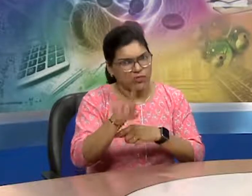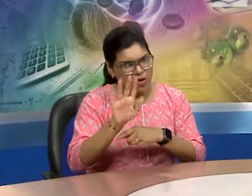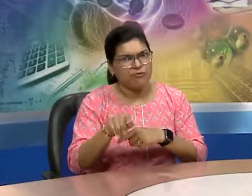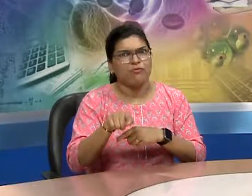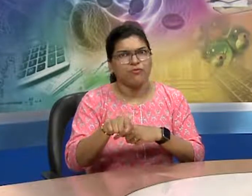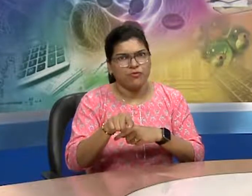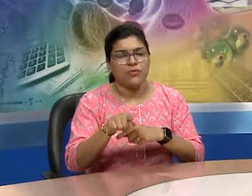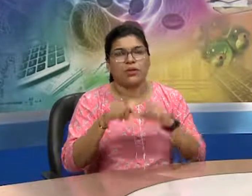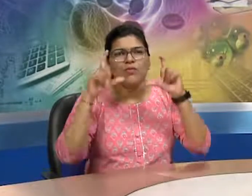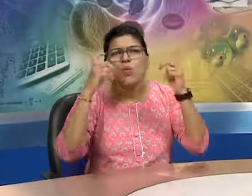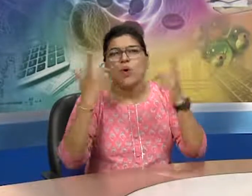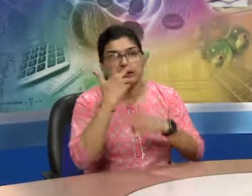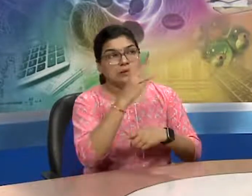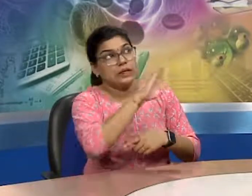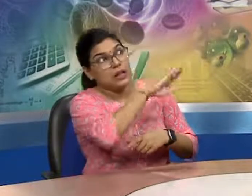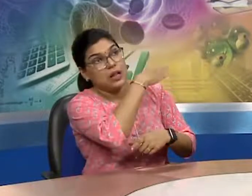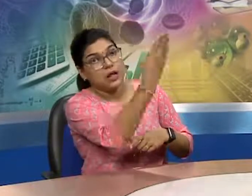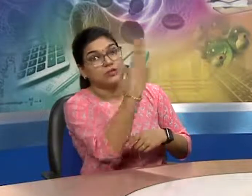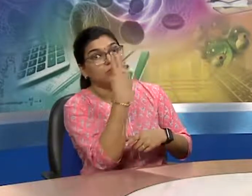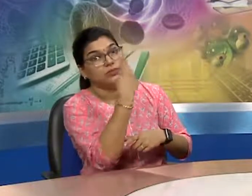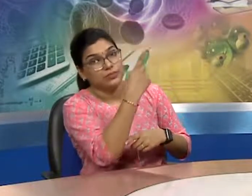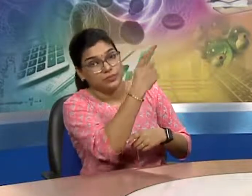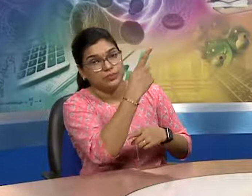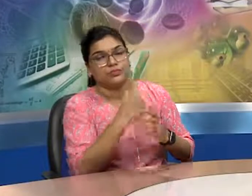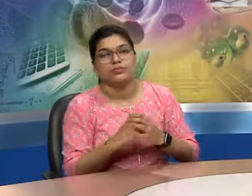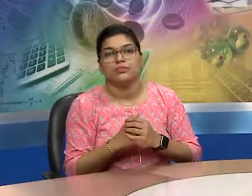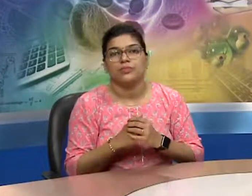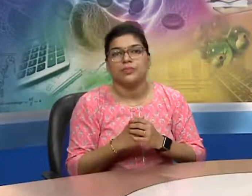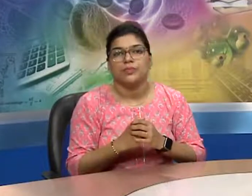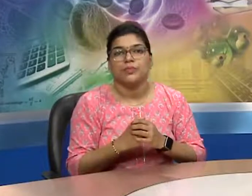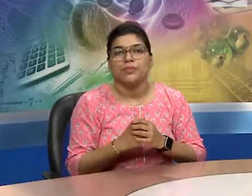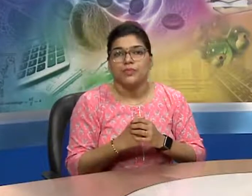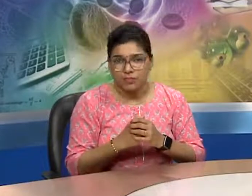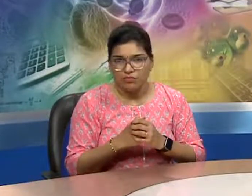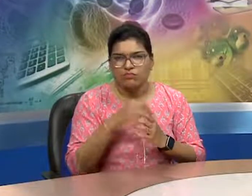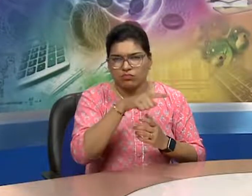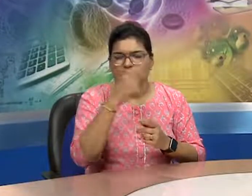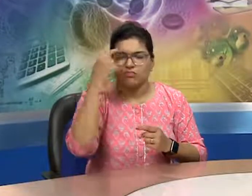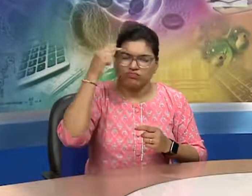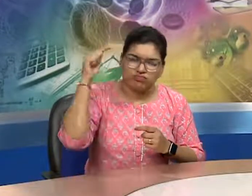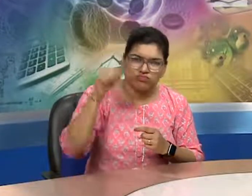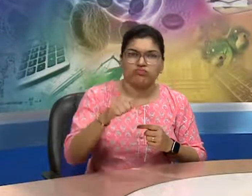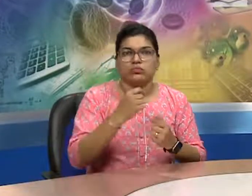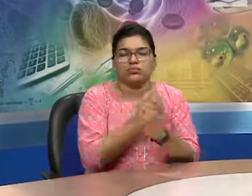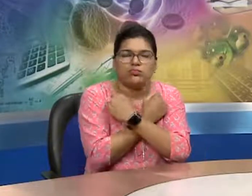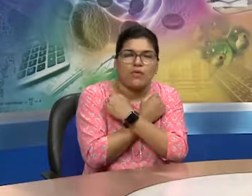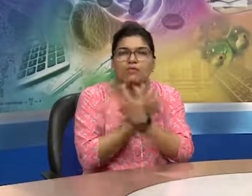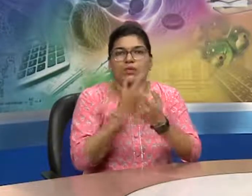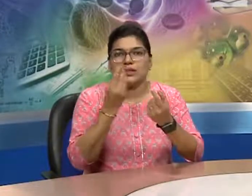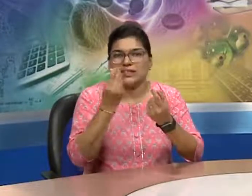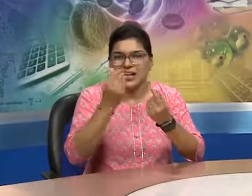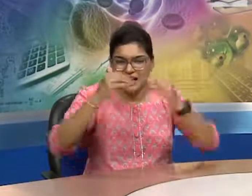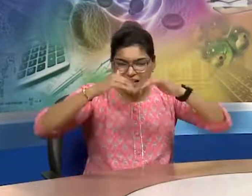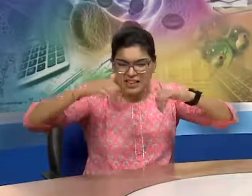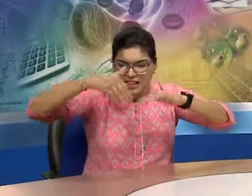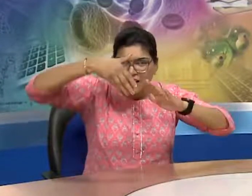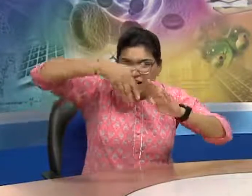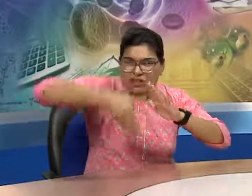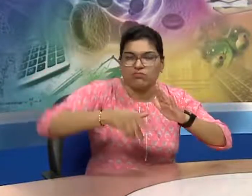with name white grub. Its trophic niche is root of the tree. It